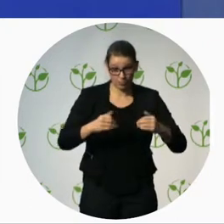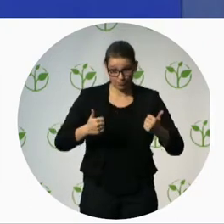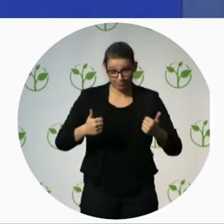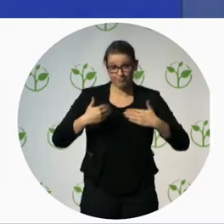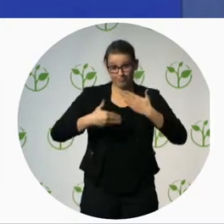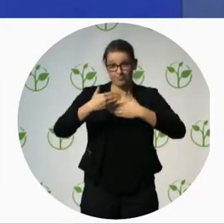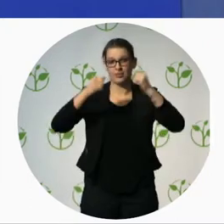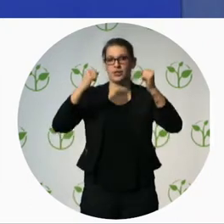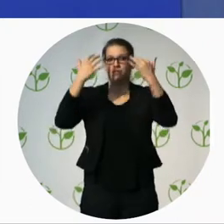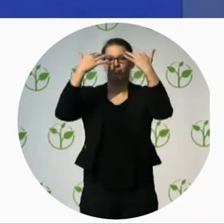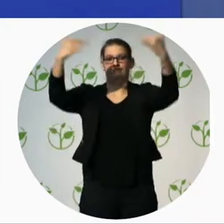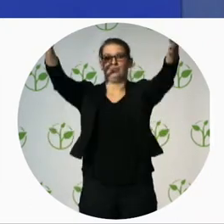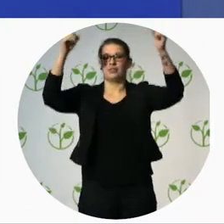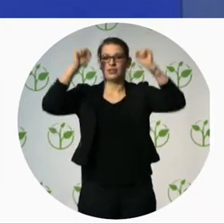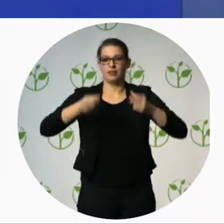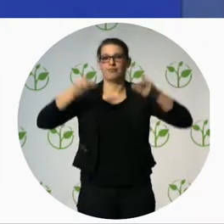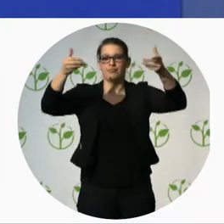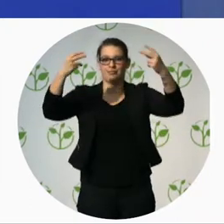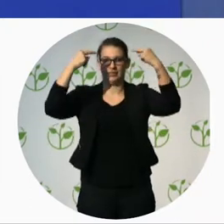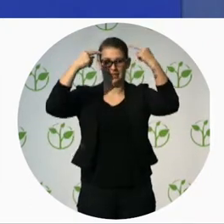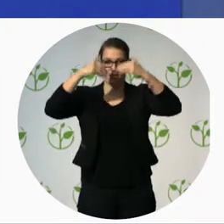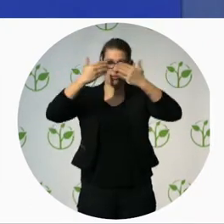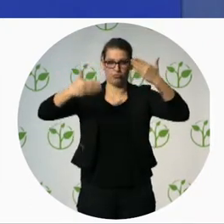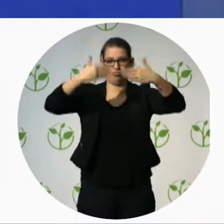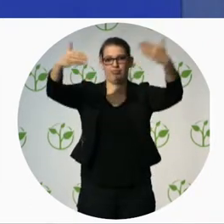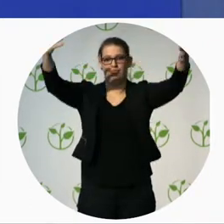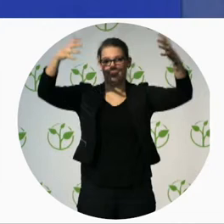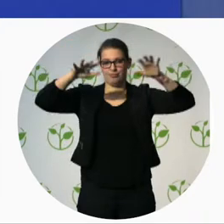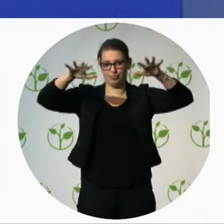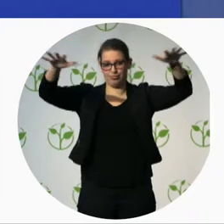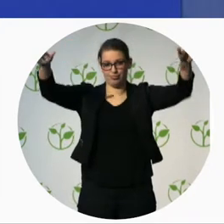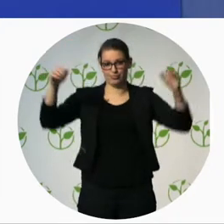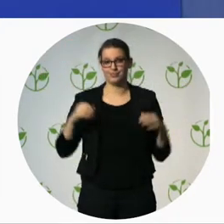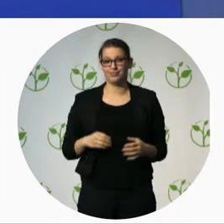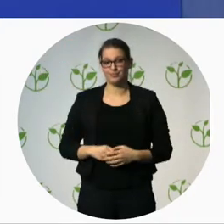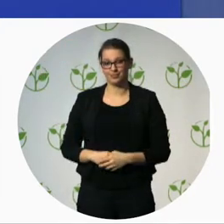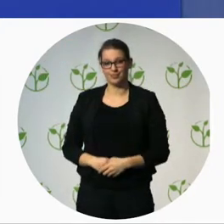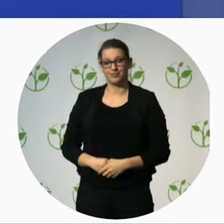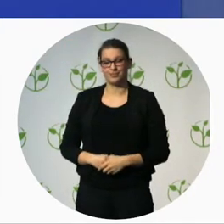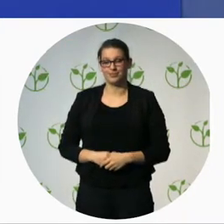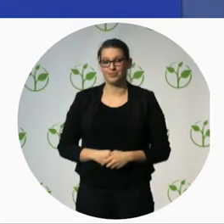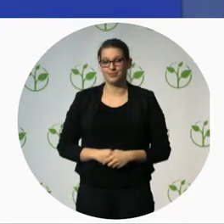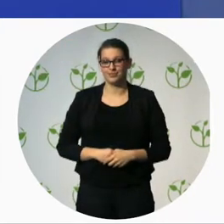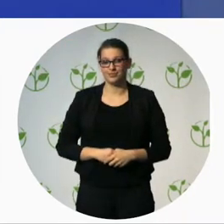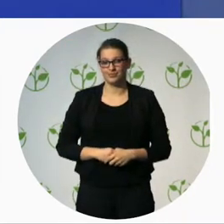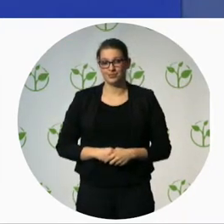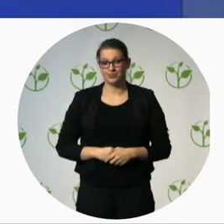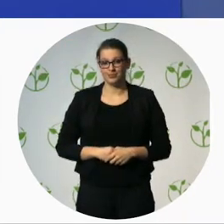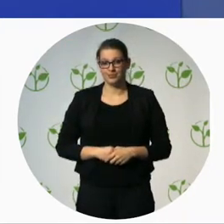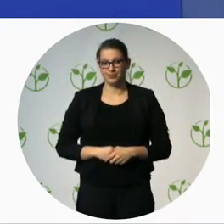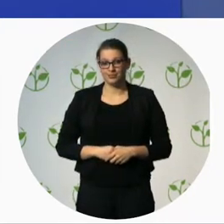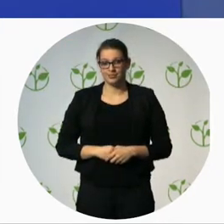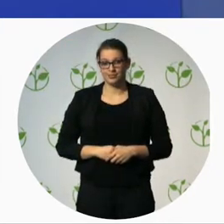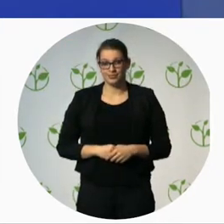services we cover? We have computers, operating systems, ATMs, telephones, TVs,